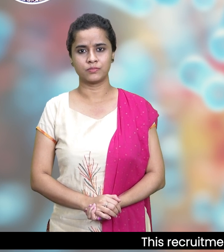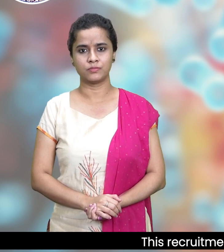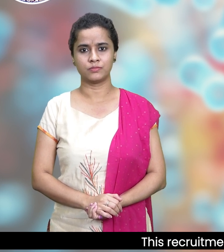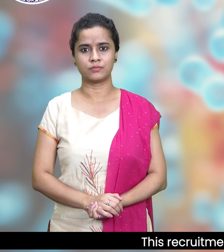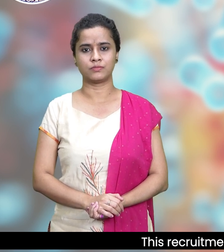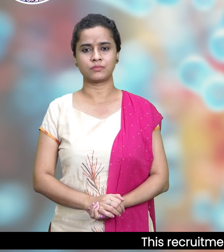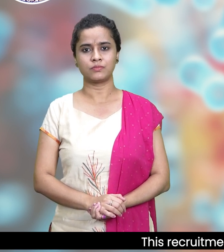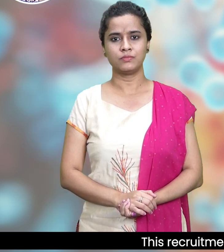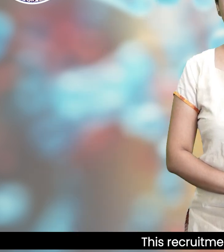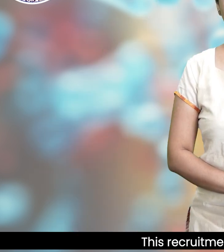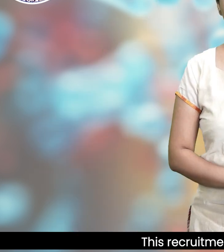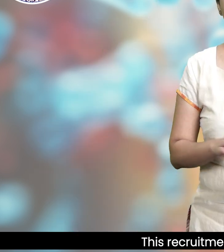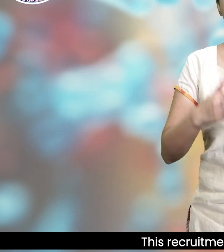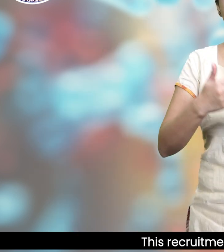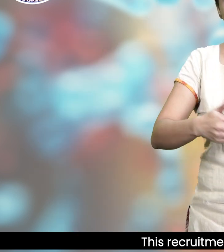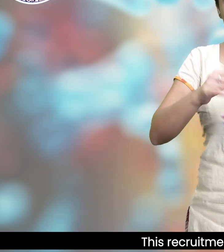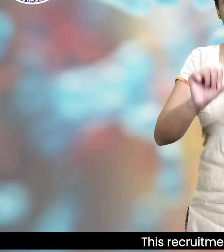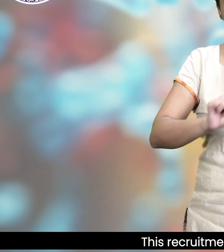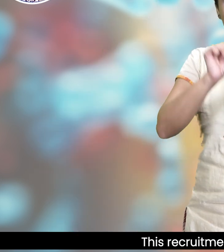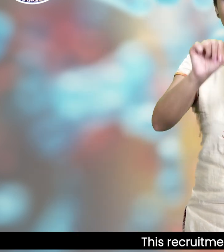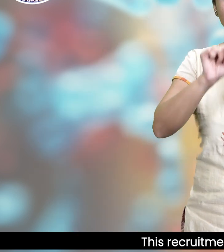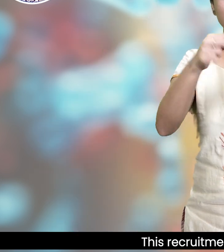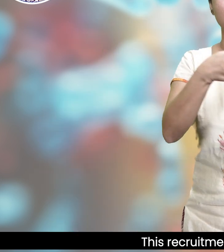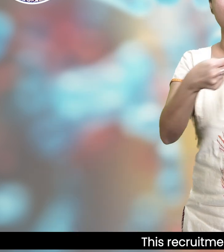This recruitment process is called